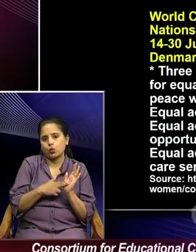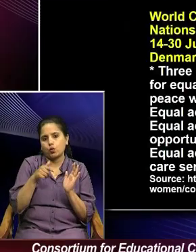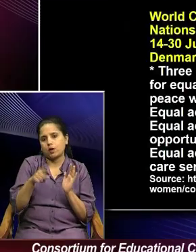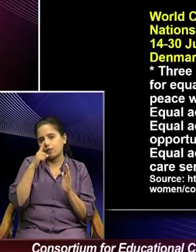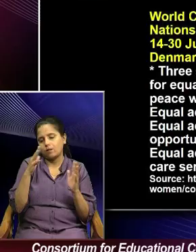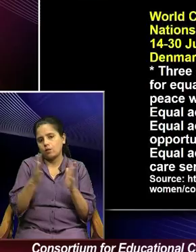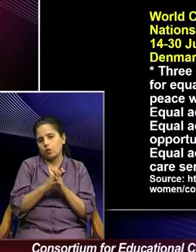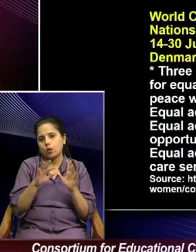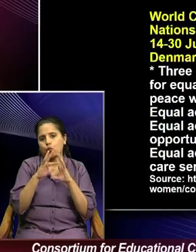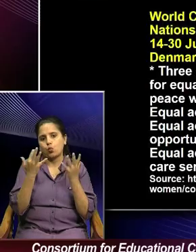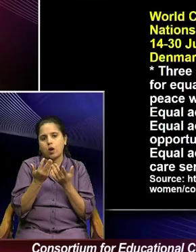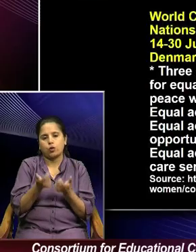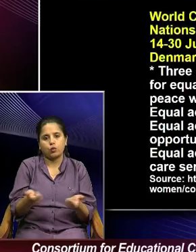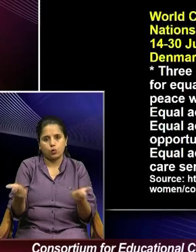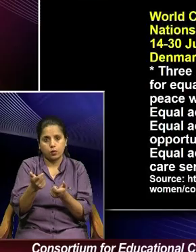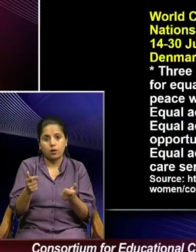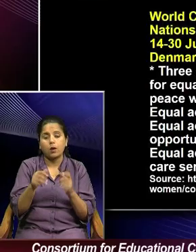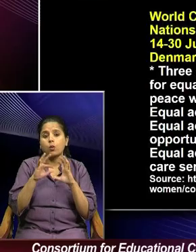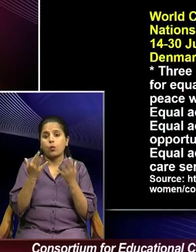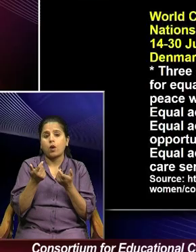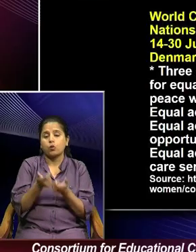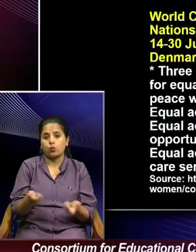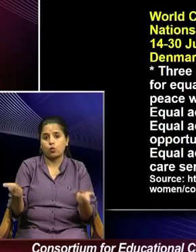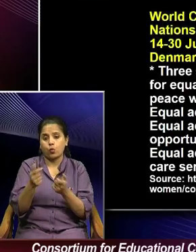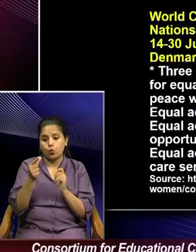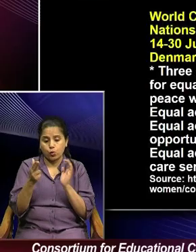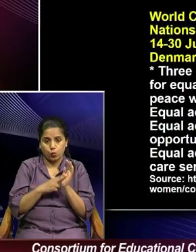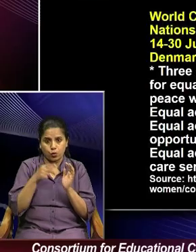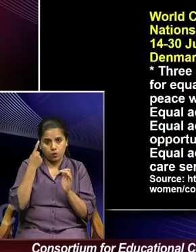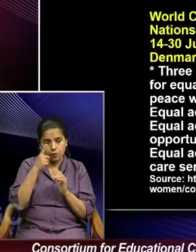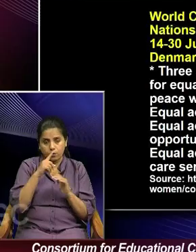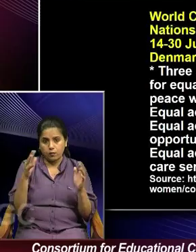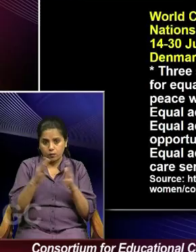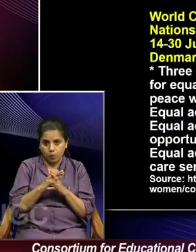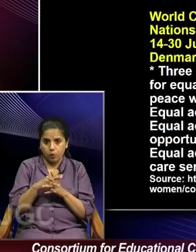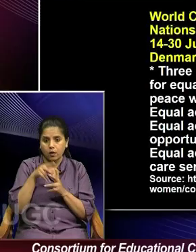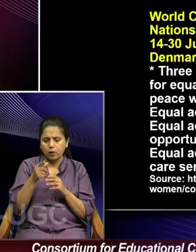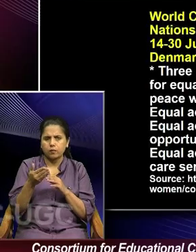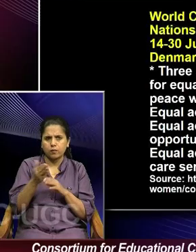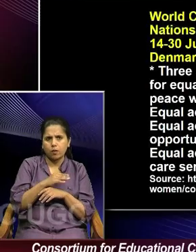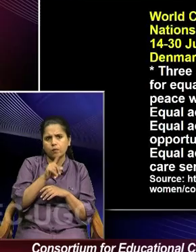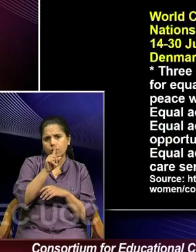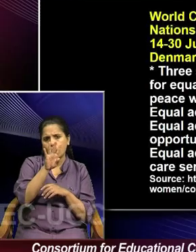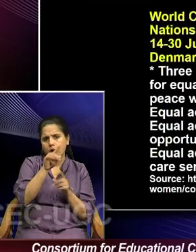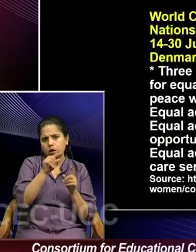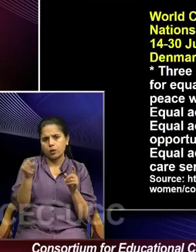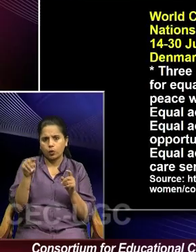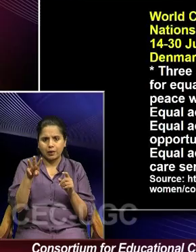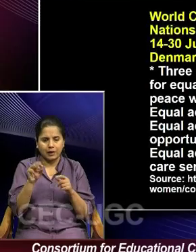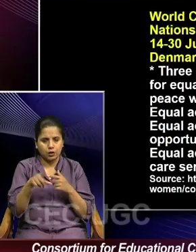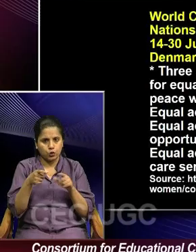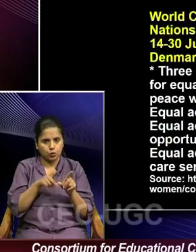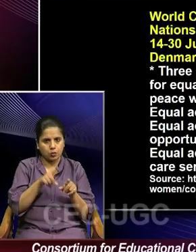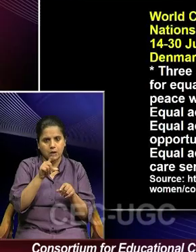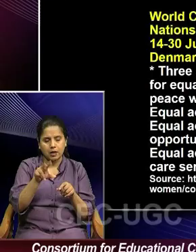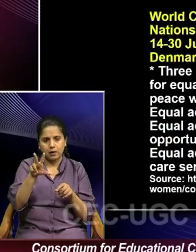Women World Conference. So, the World Conference of United Nations Decade for Women, that is from 14 to 30th July